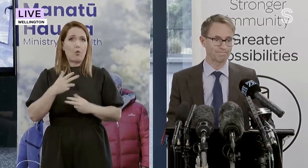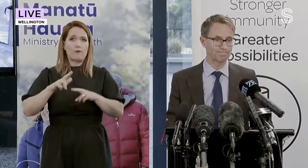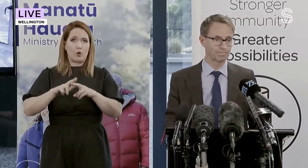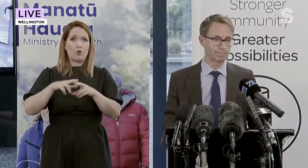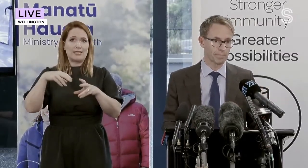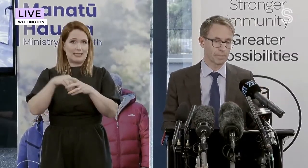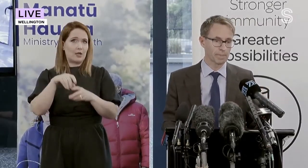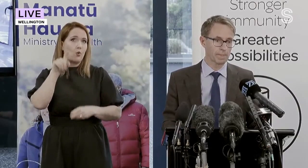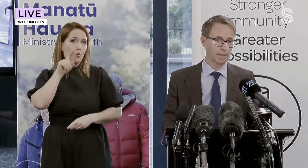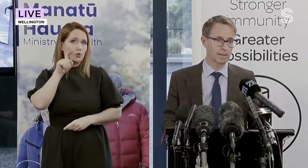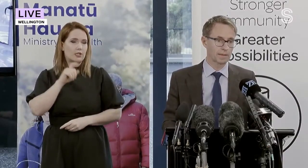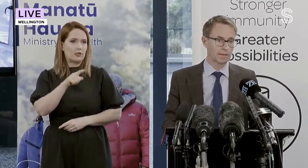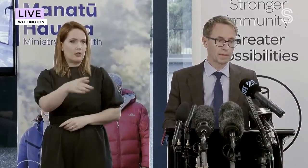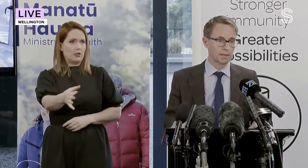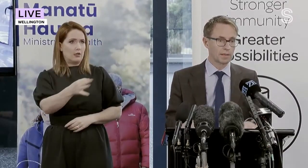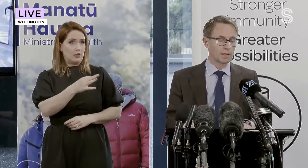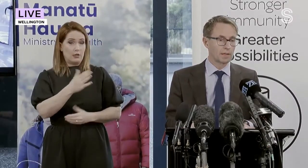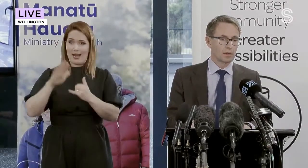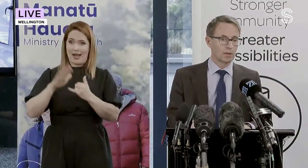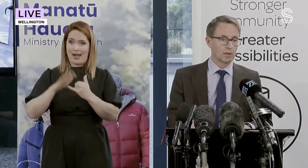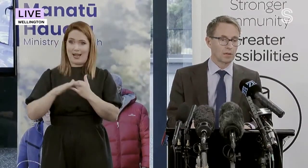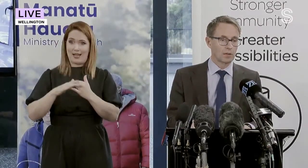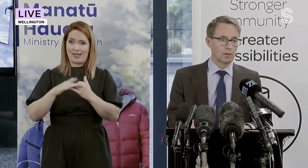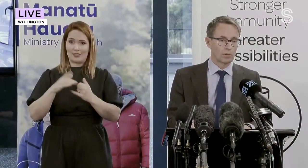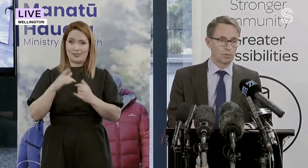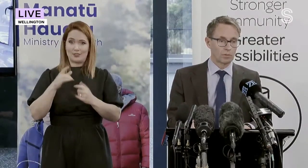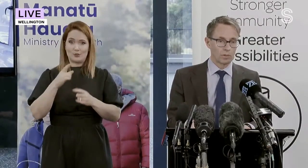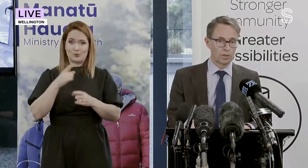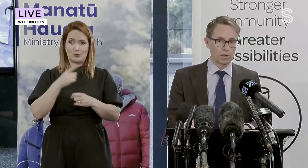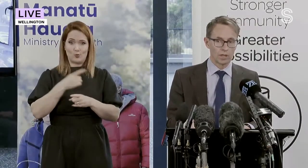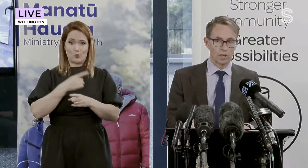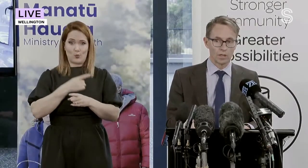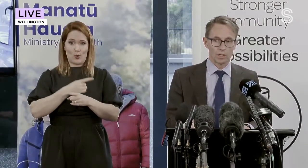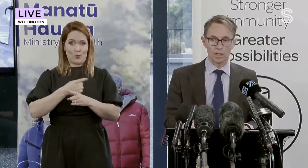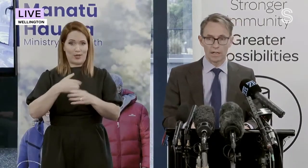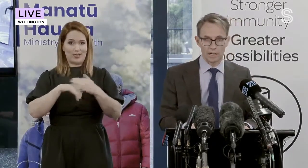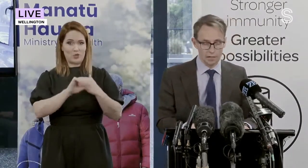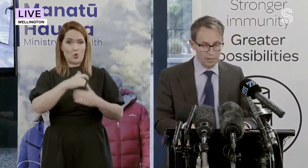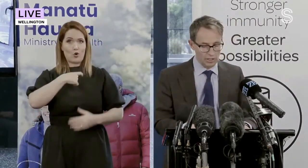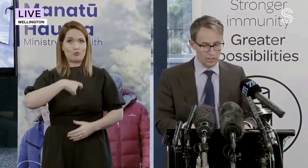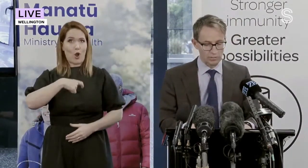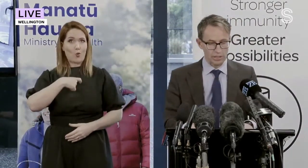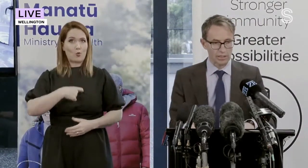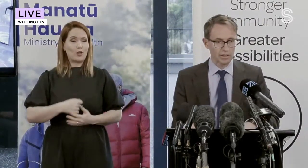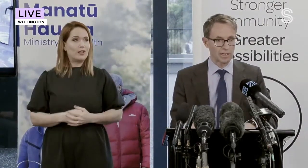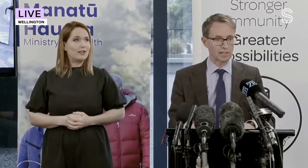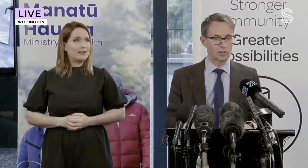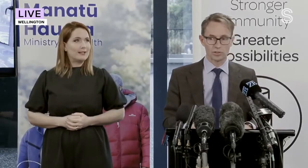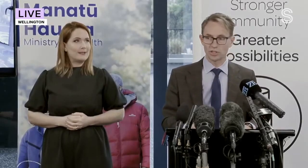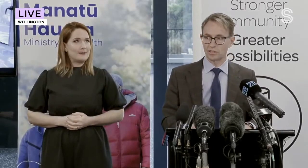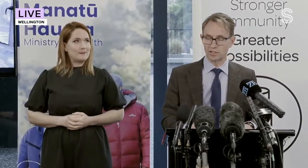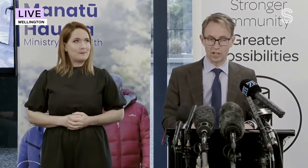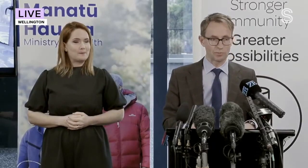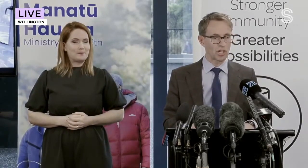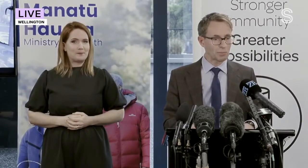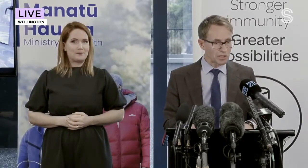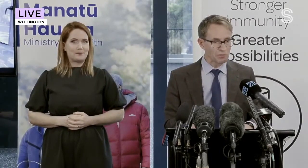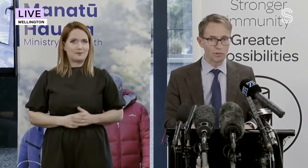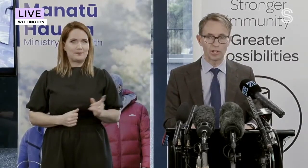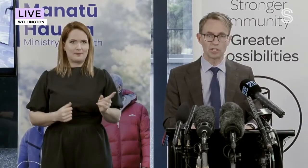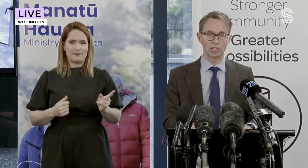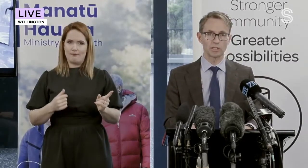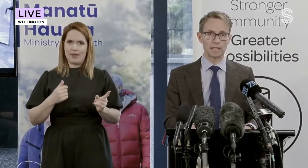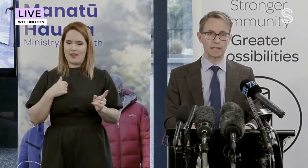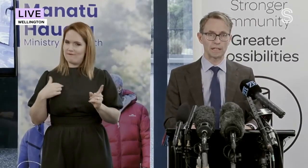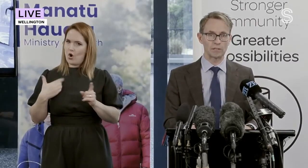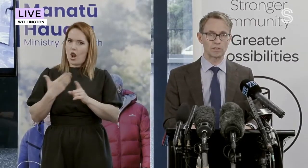fluoridate. How important was it for you to issue this order in your last week in this role? I've actually been a long-time champion of